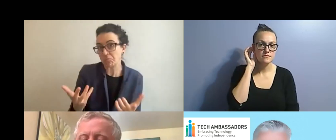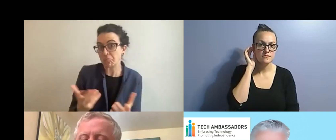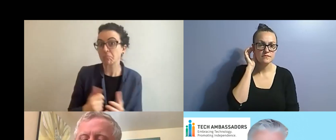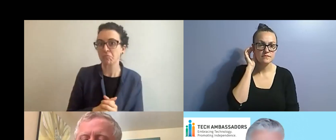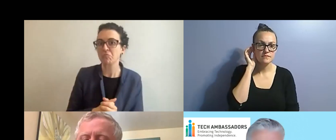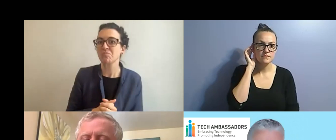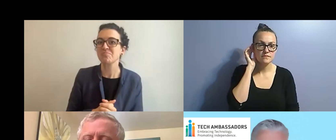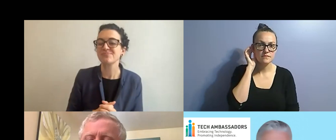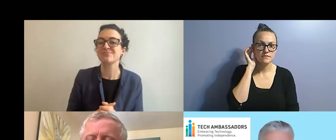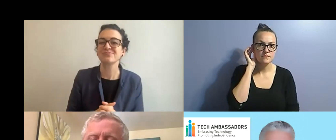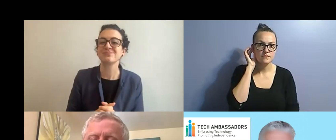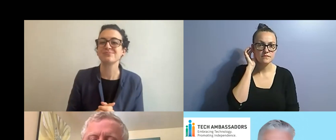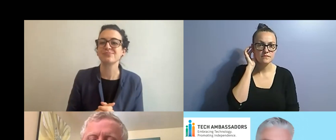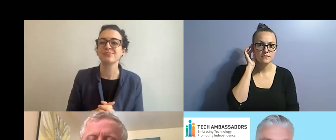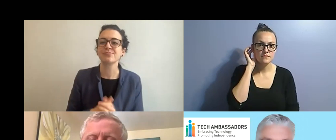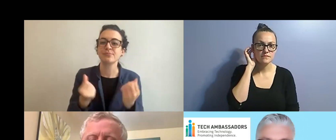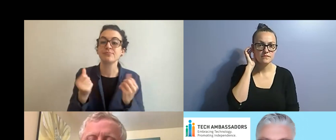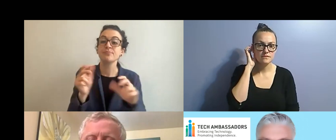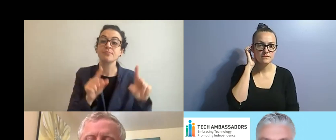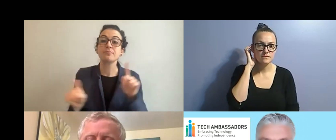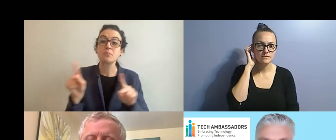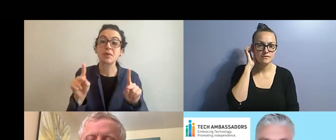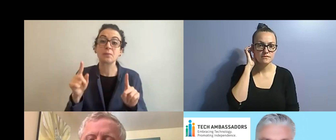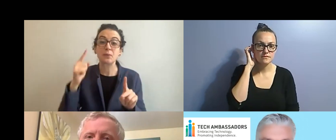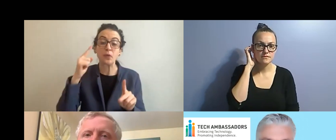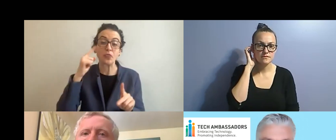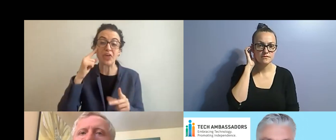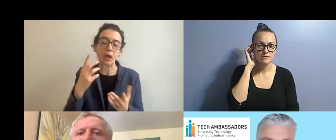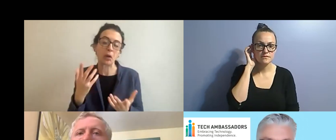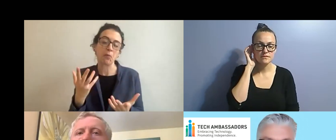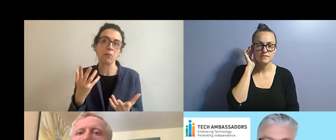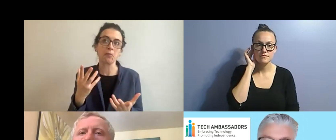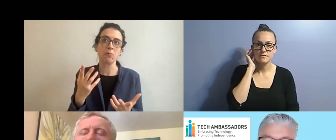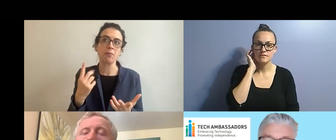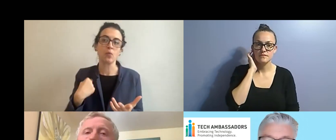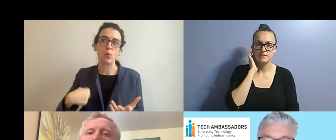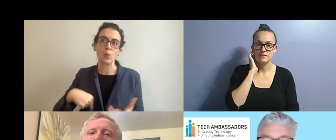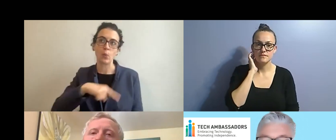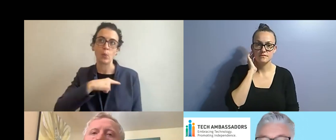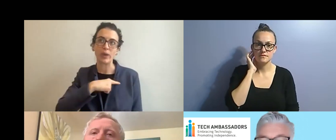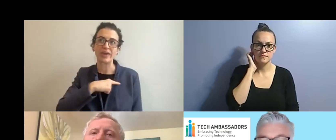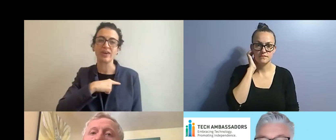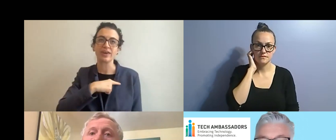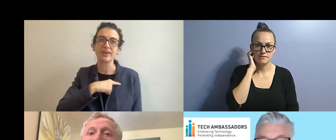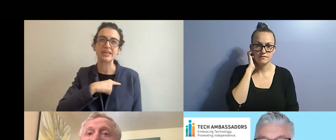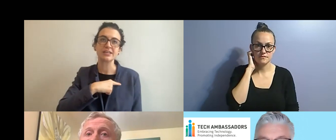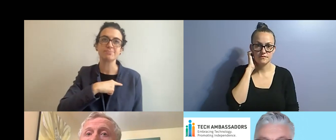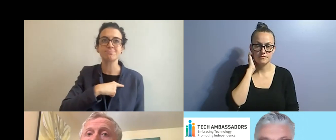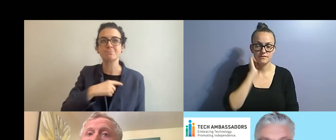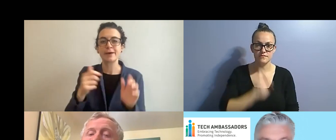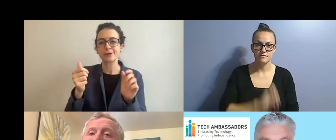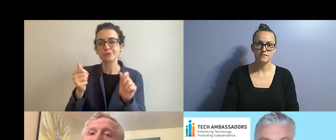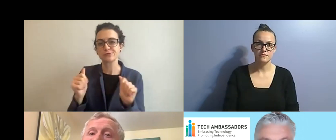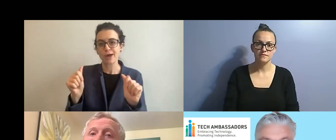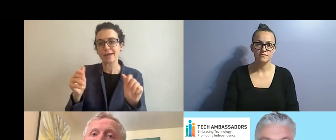a lot of people say, oh, well, you know, we are trying to